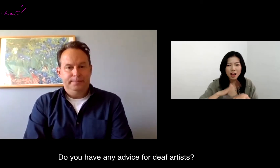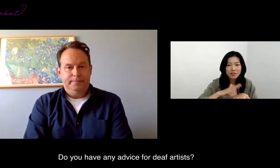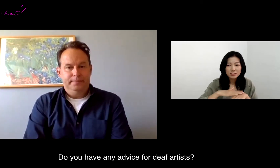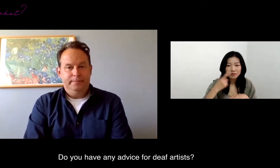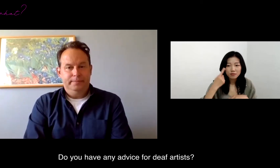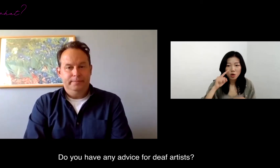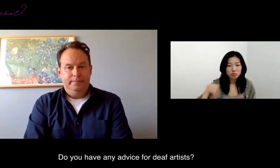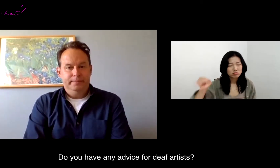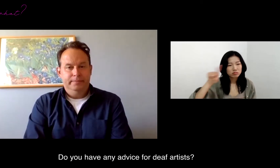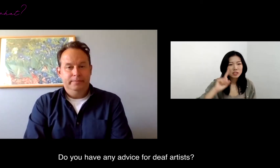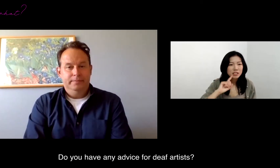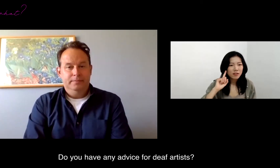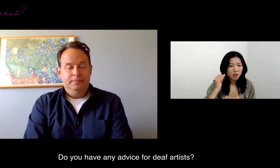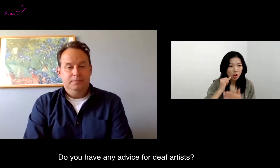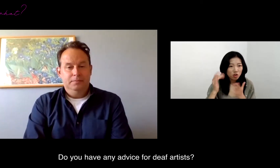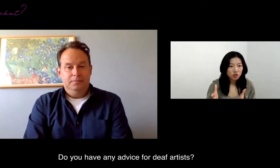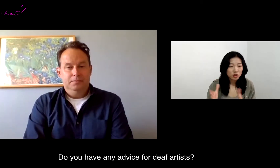Do you have any advice for deaf artists?